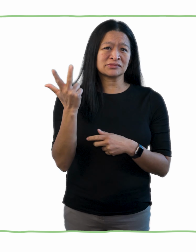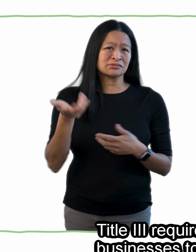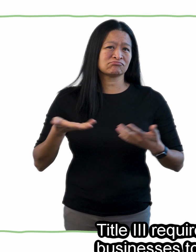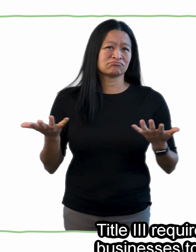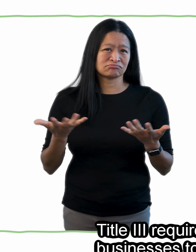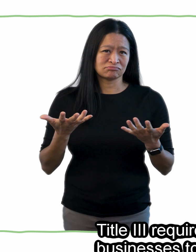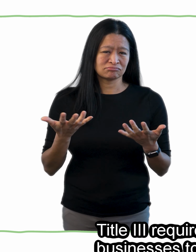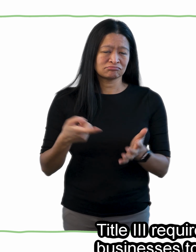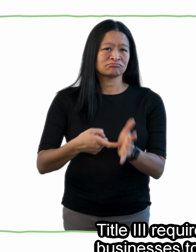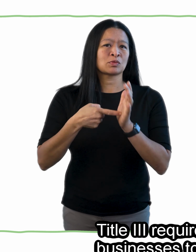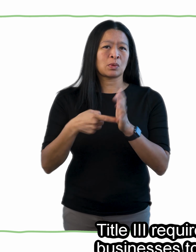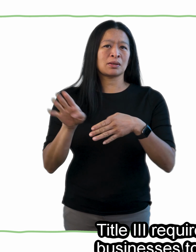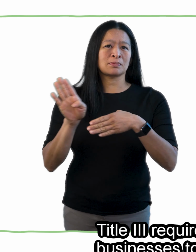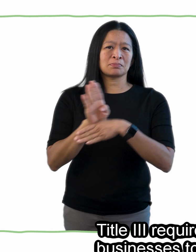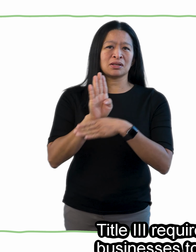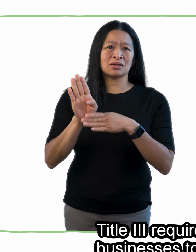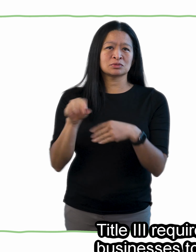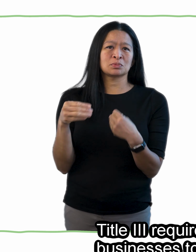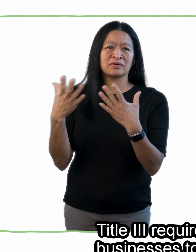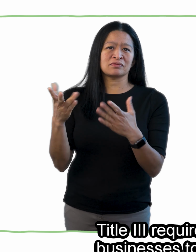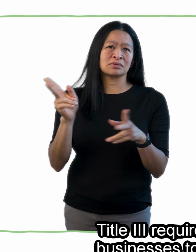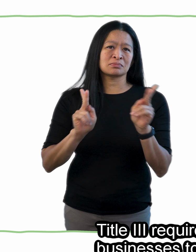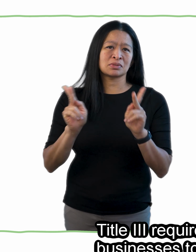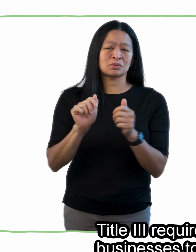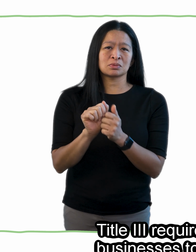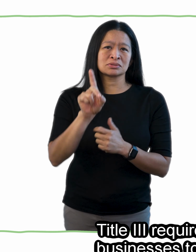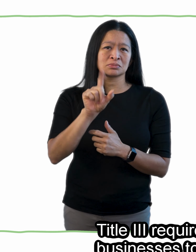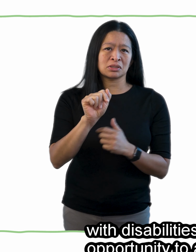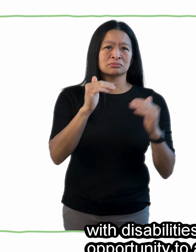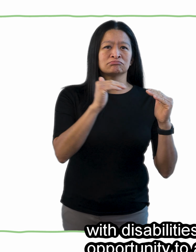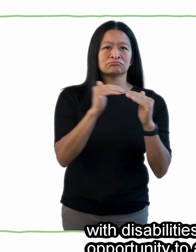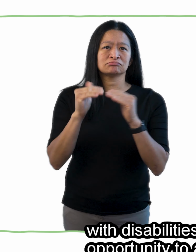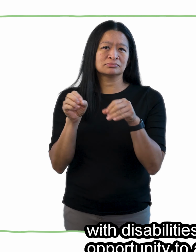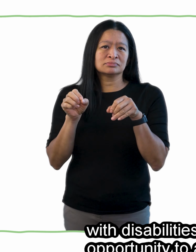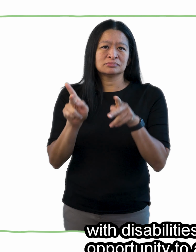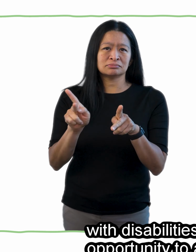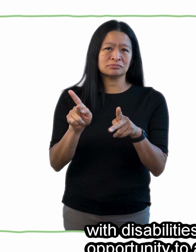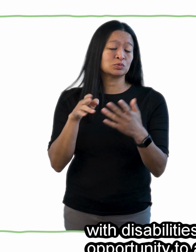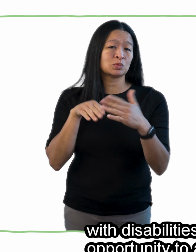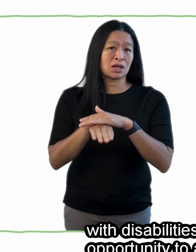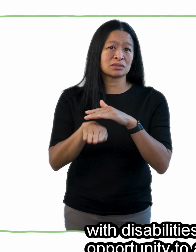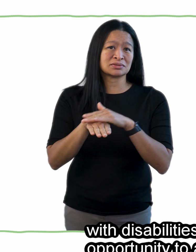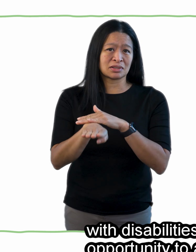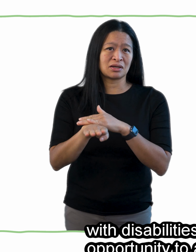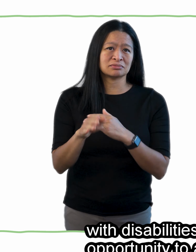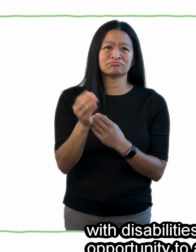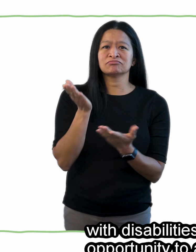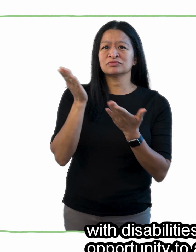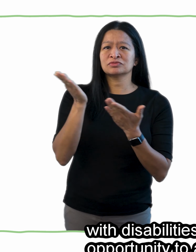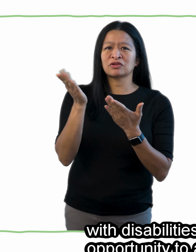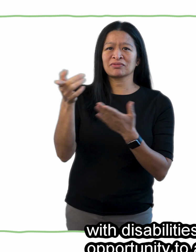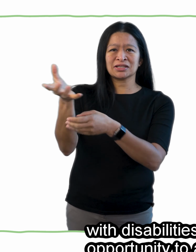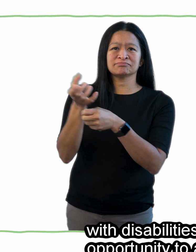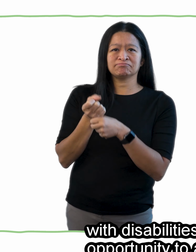Title III requires businesses to provide people with disabilities an equal opportunity to access the goods